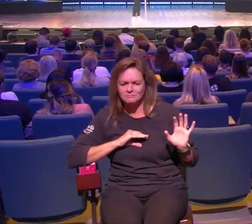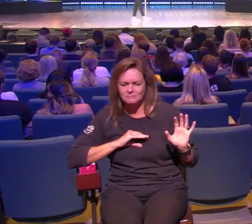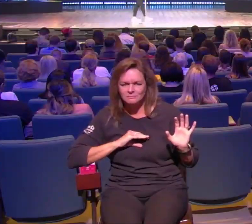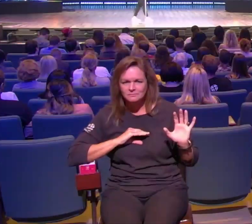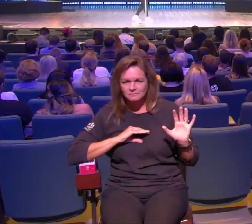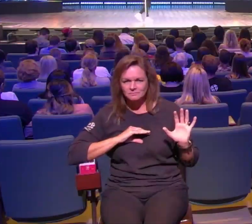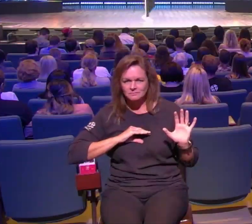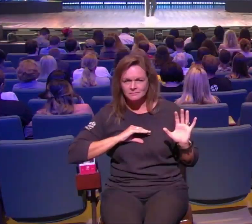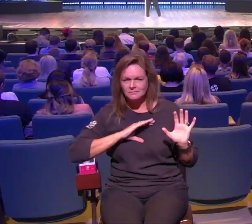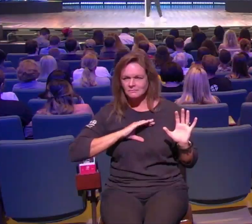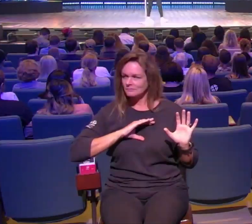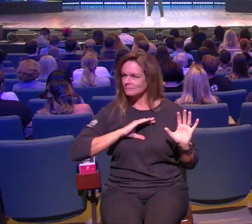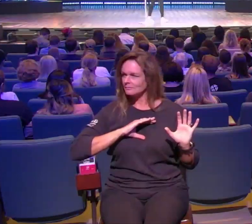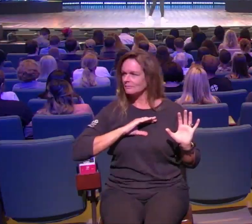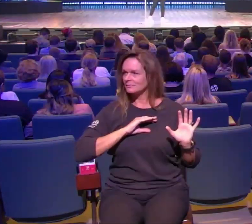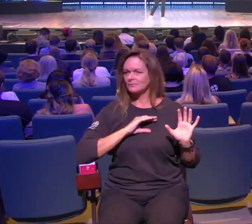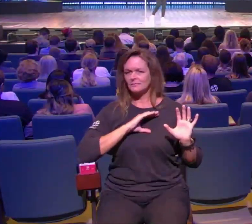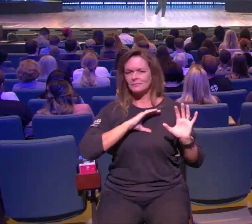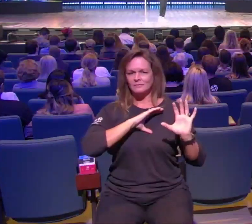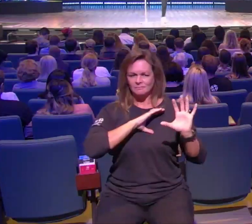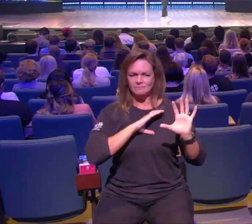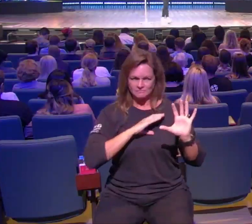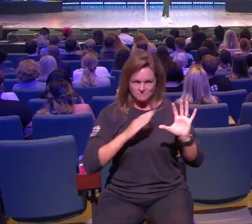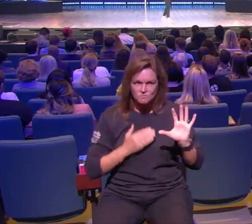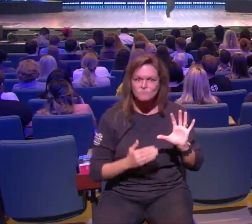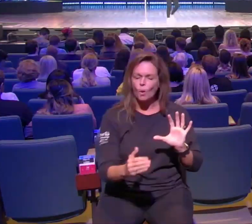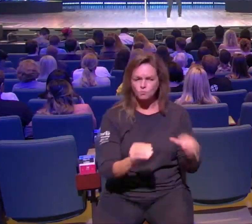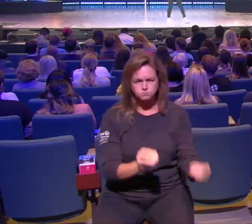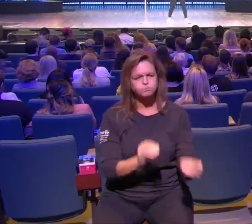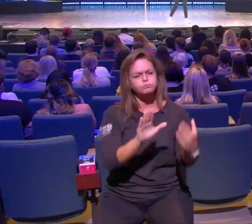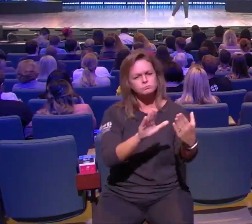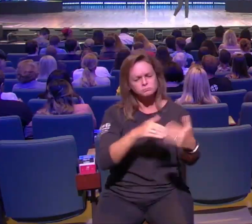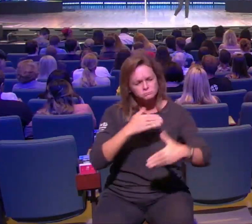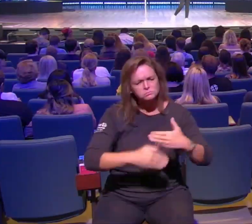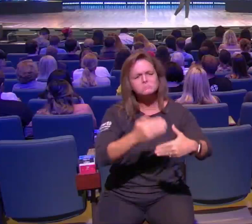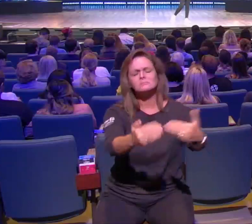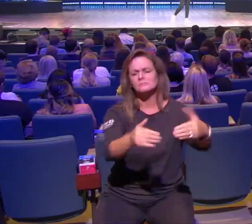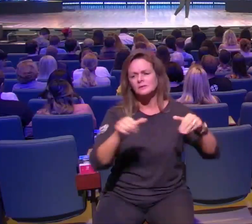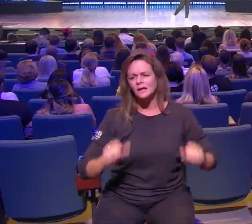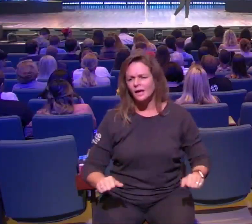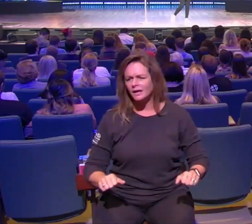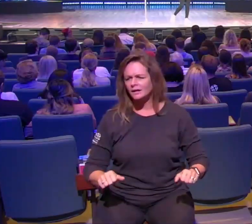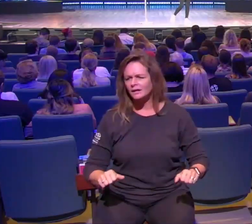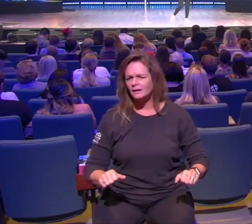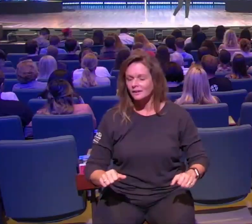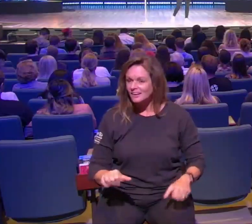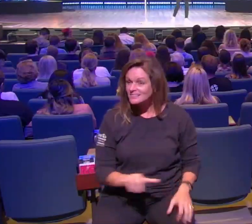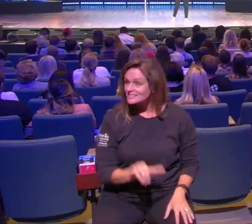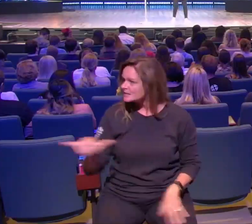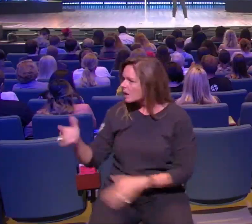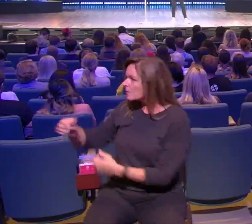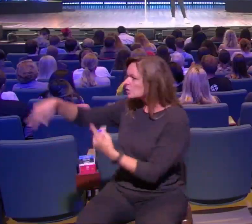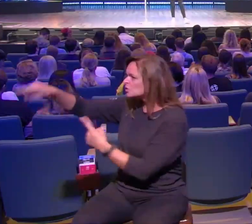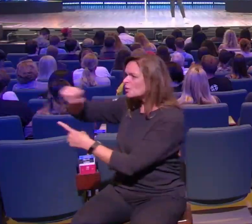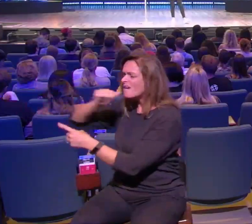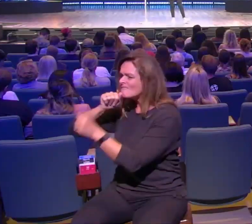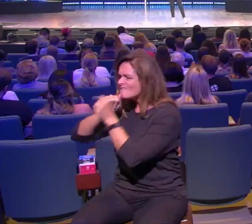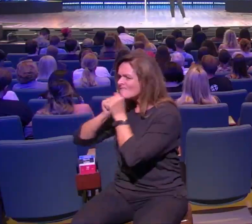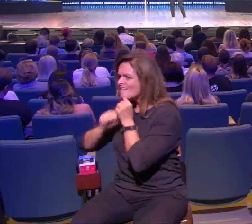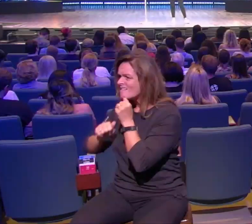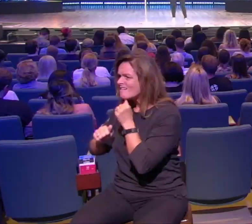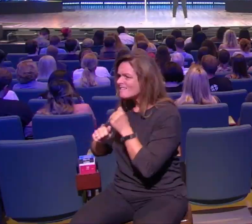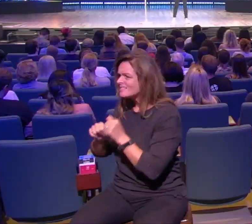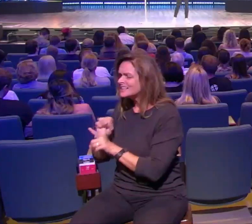for the inheritance that is rightfully yours. Galatians says that so we would know that for sure we are his true children. God